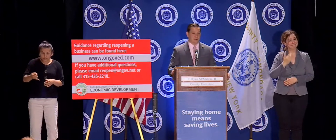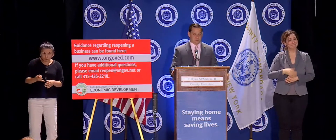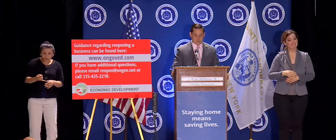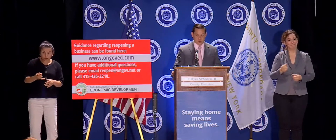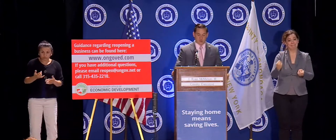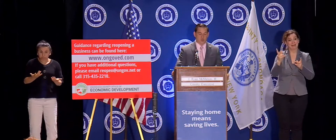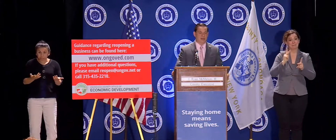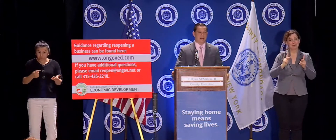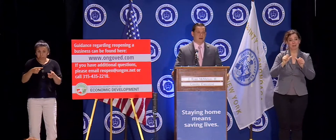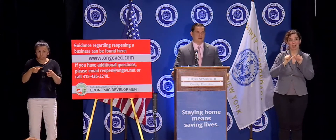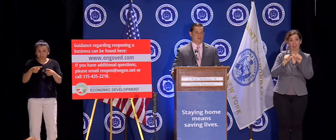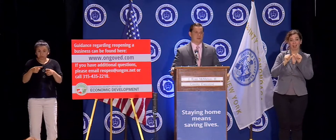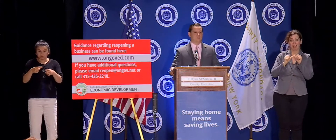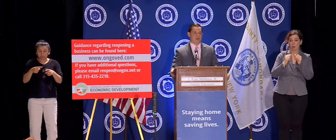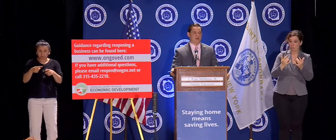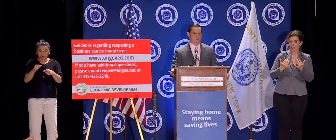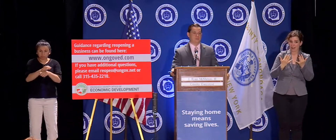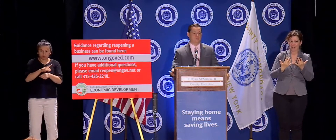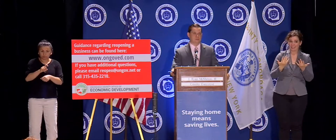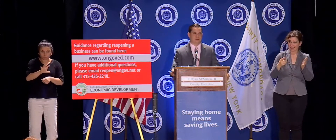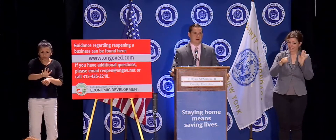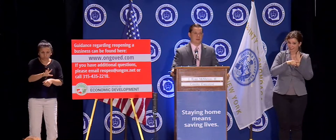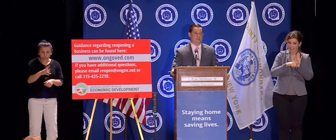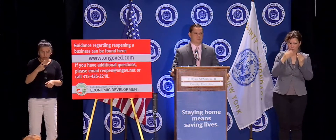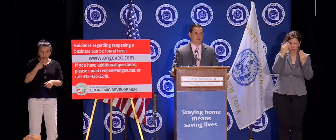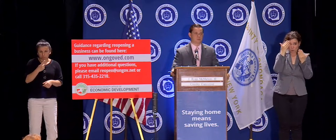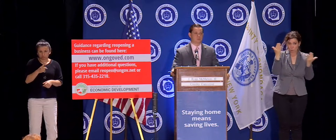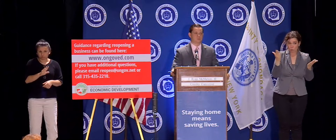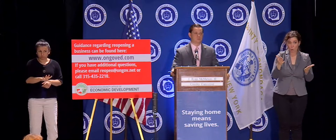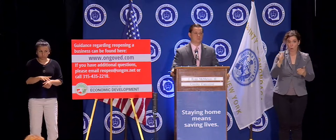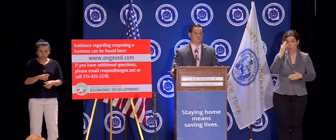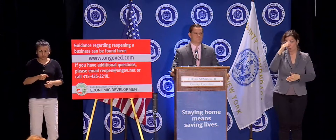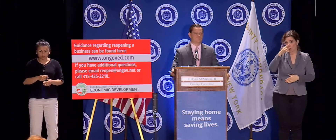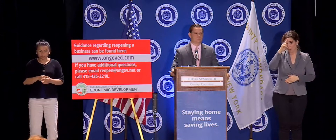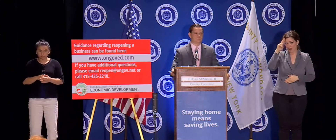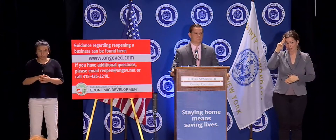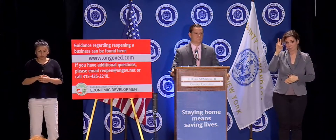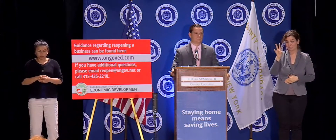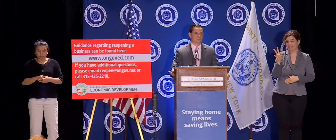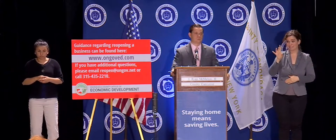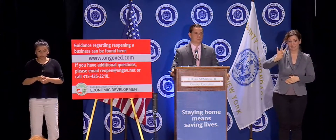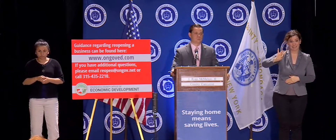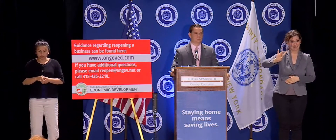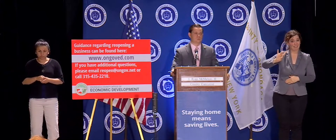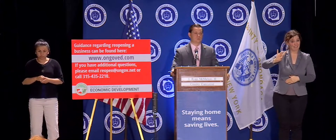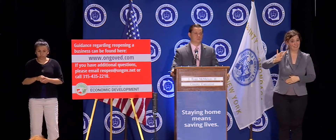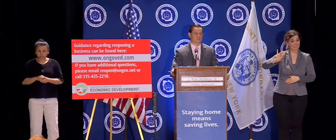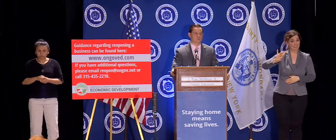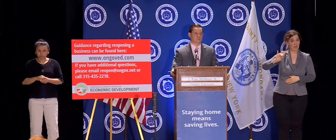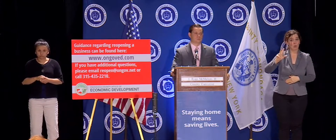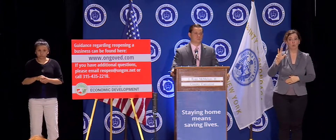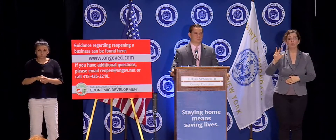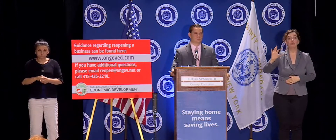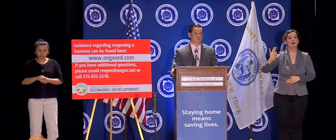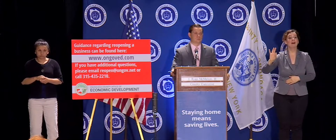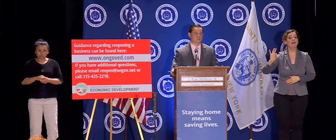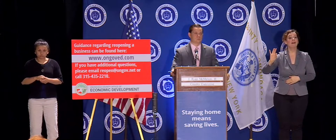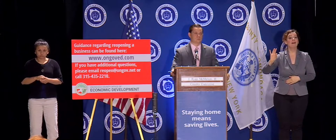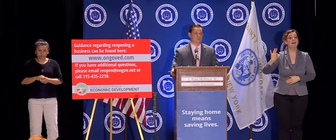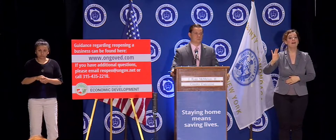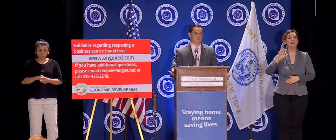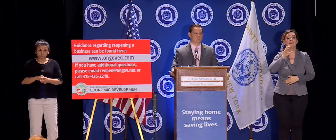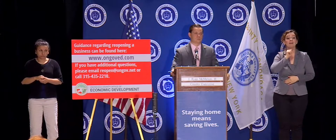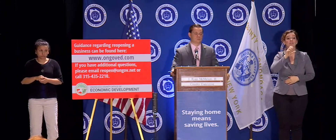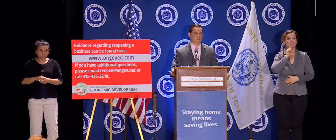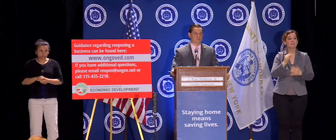going to happen. And there's 39 out of our 78 that are in that position. Is there any concern about trying to discharge them from the hospital while they're still